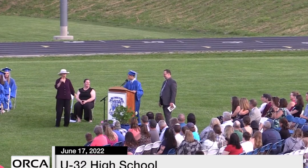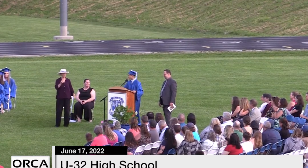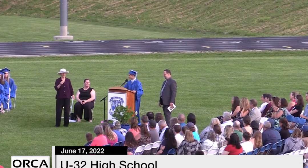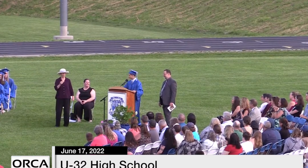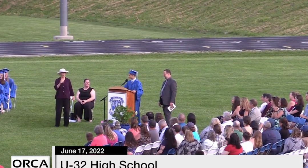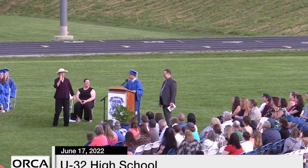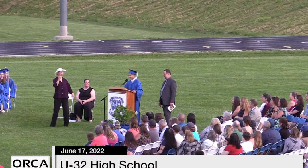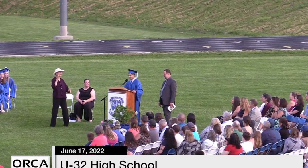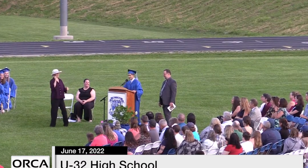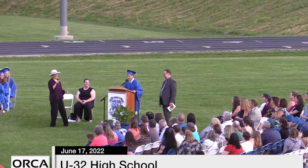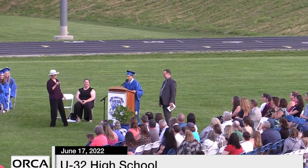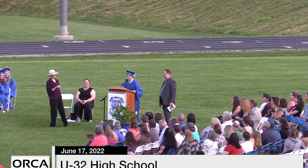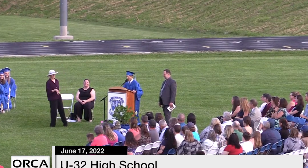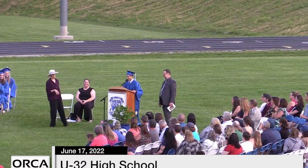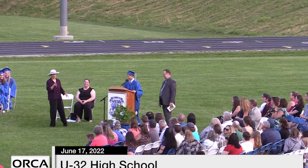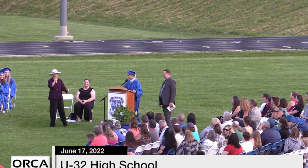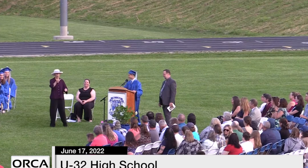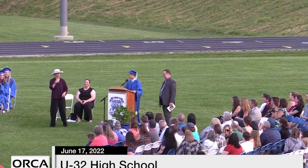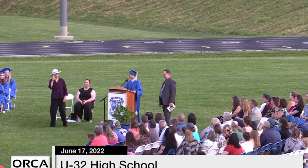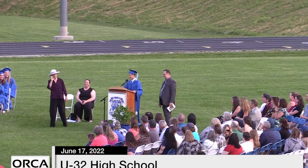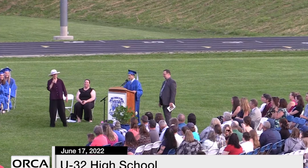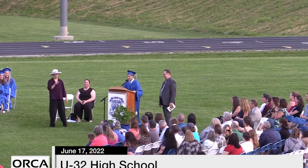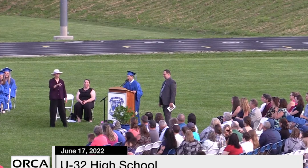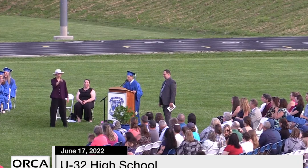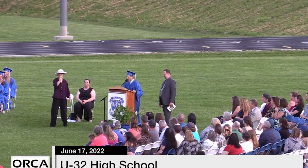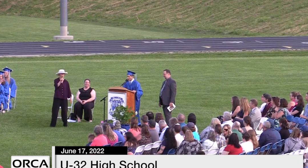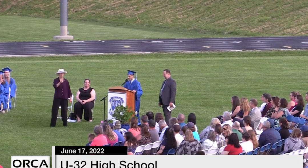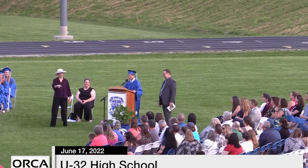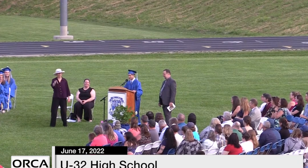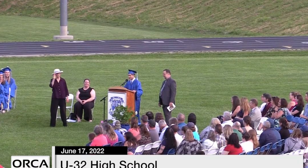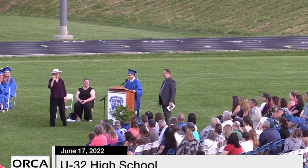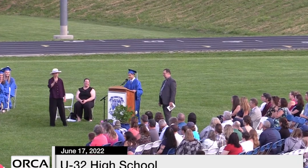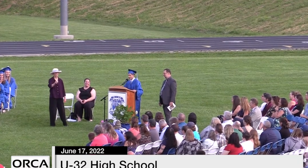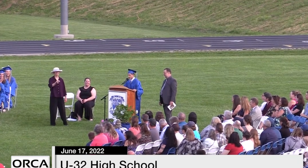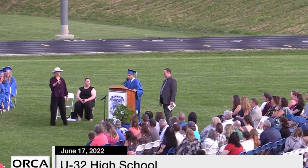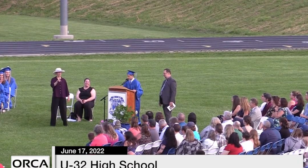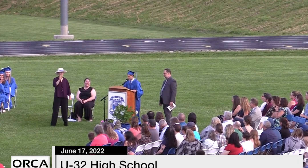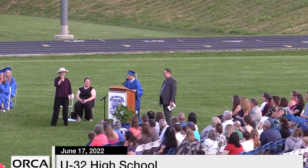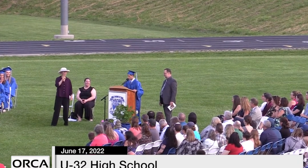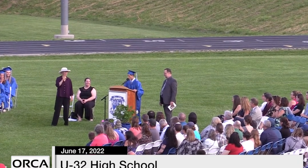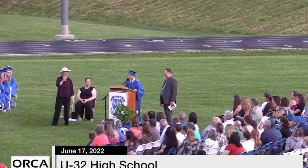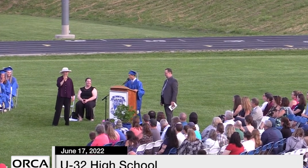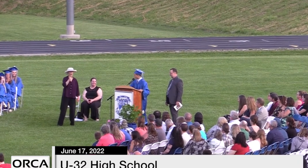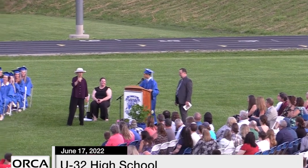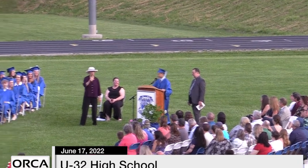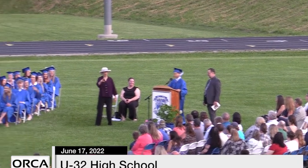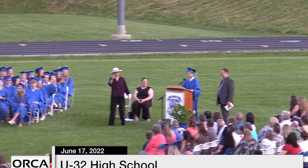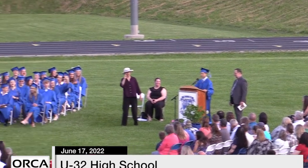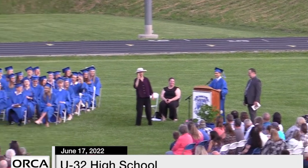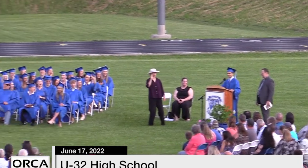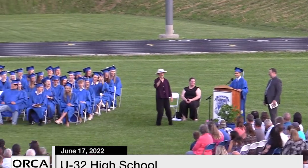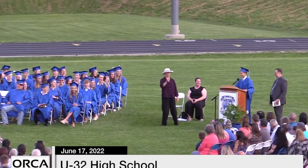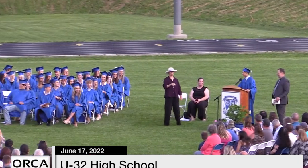Roll. Roll. Roll. Roll. Roll.